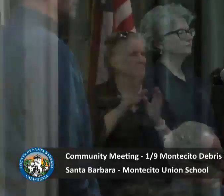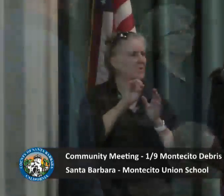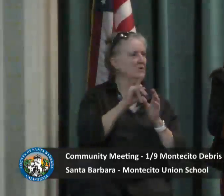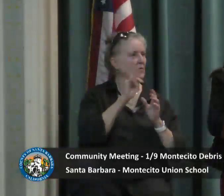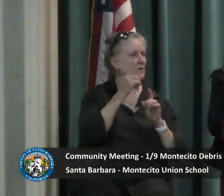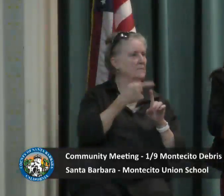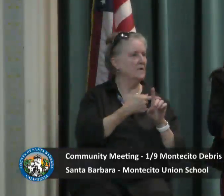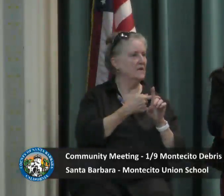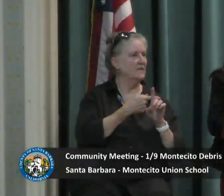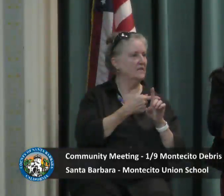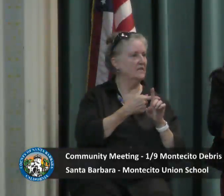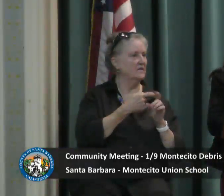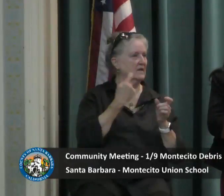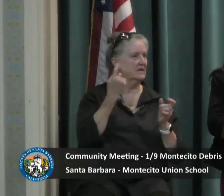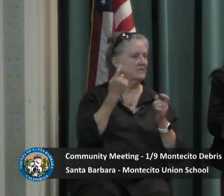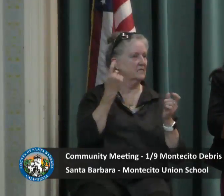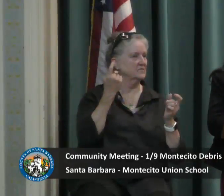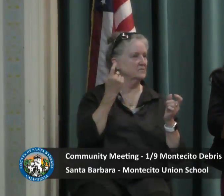month anniversary